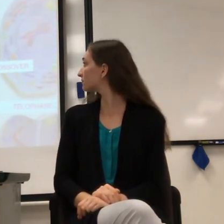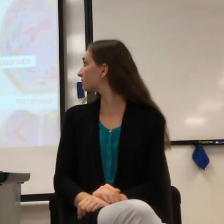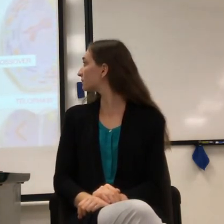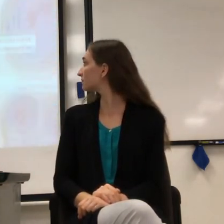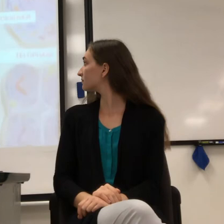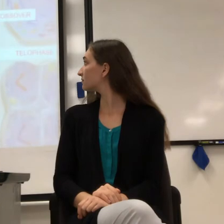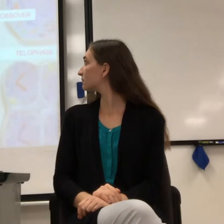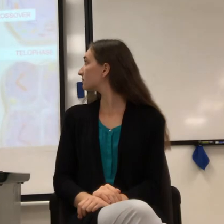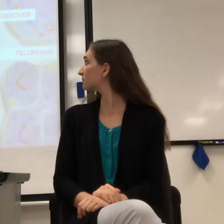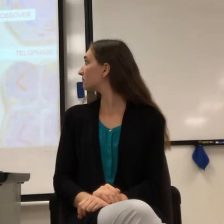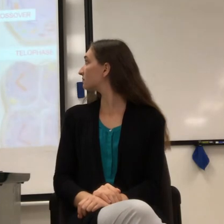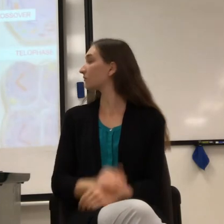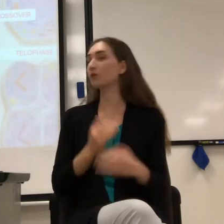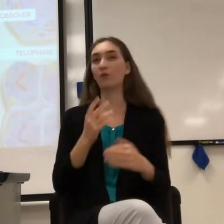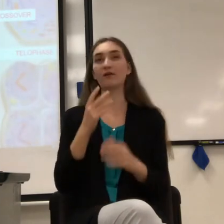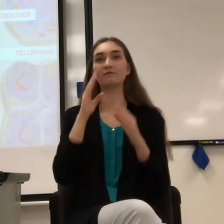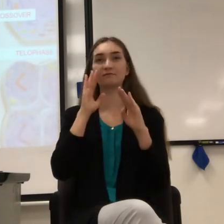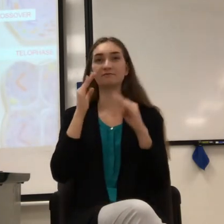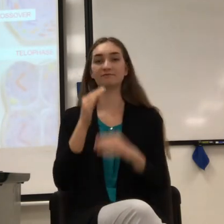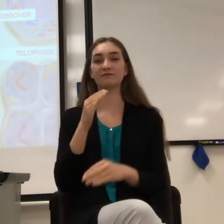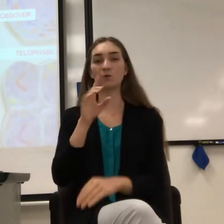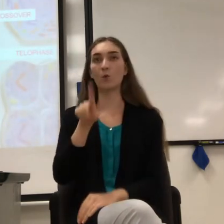Just look at the centrosomes.